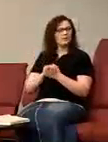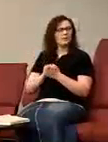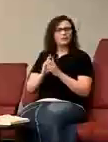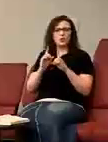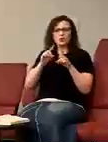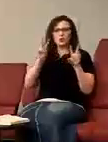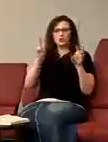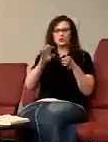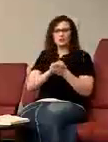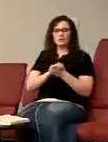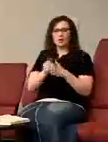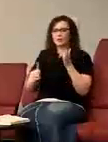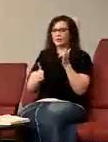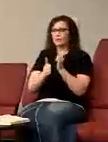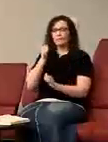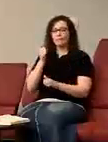is